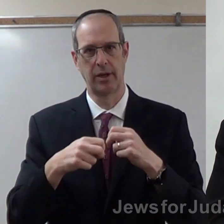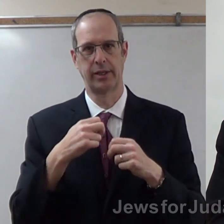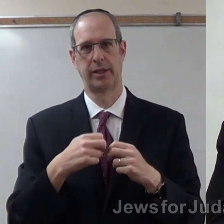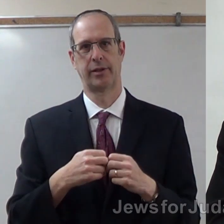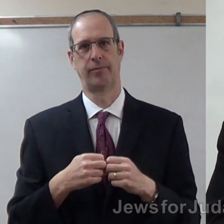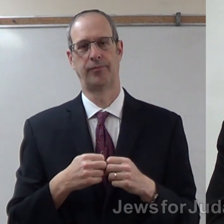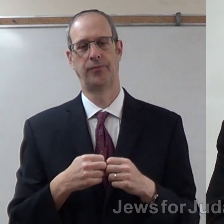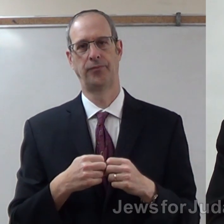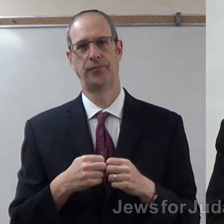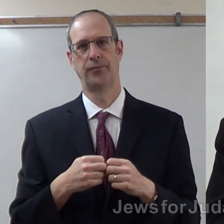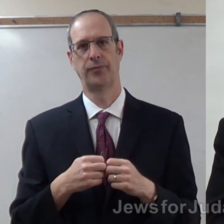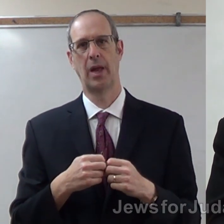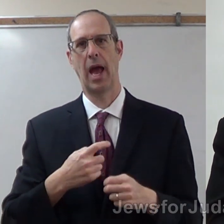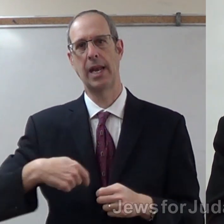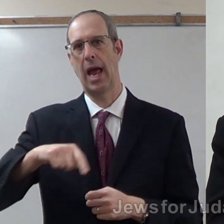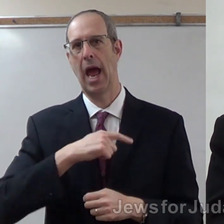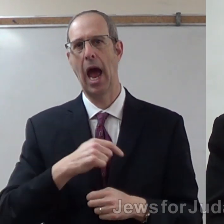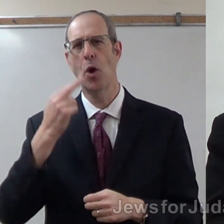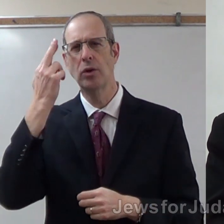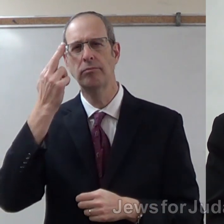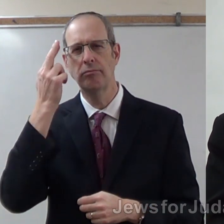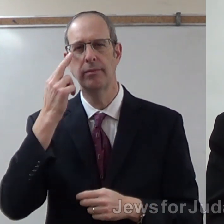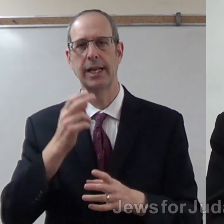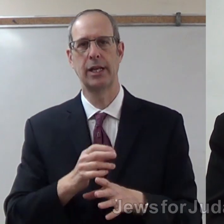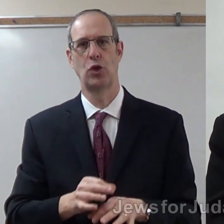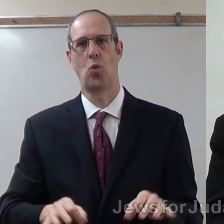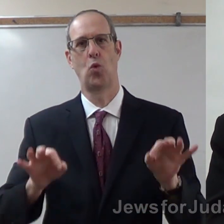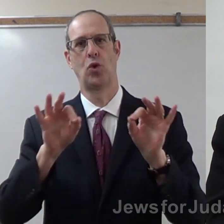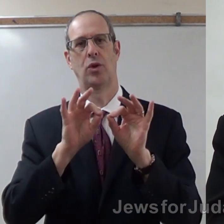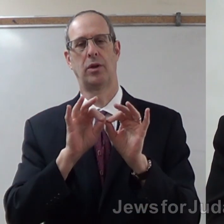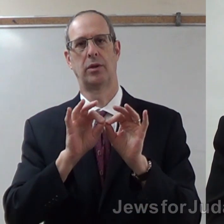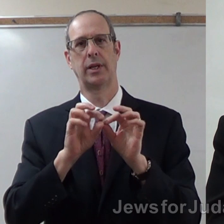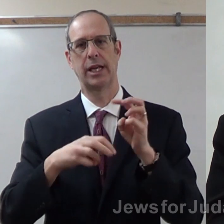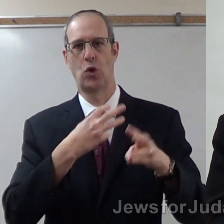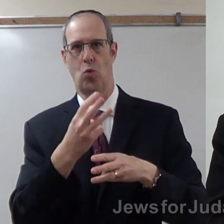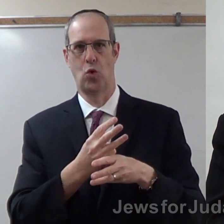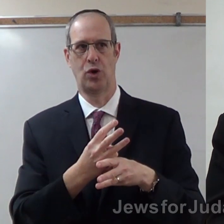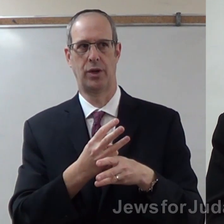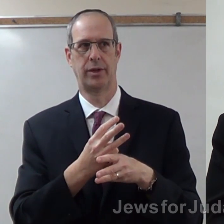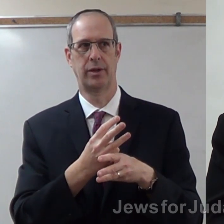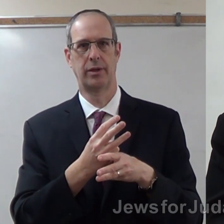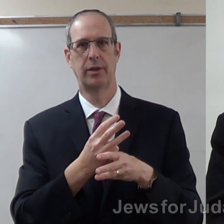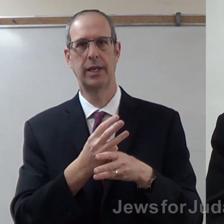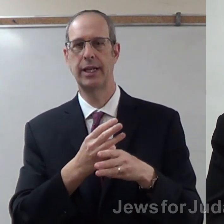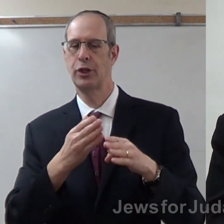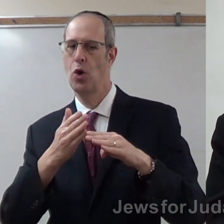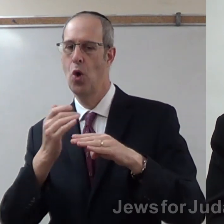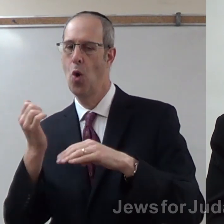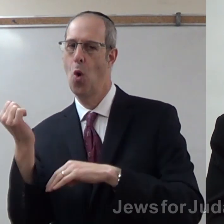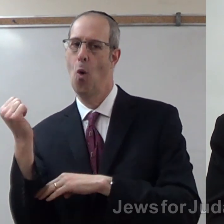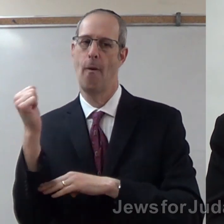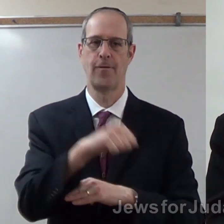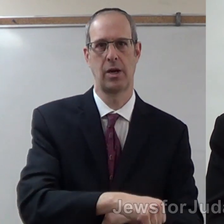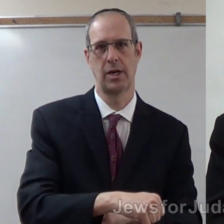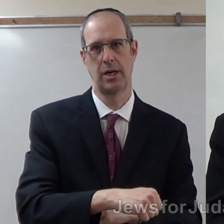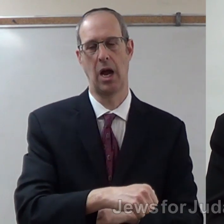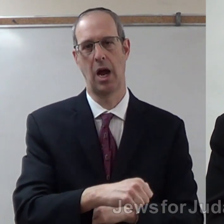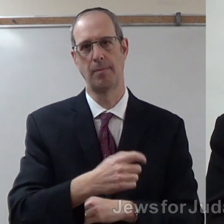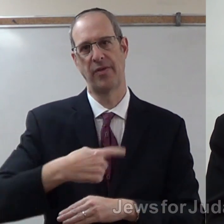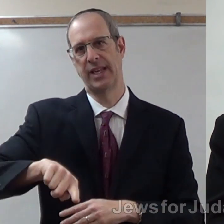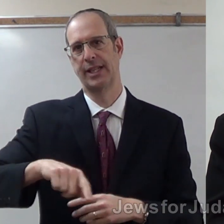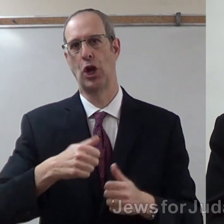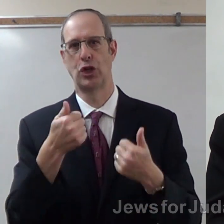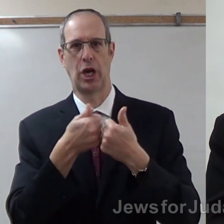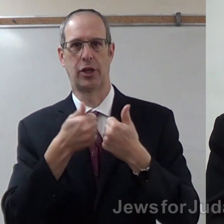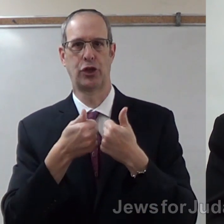difficulties. And our purpose in the world is to overcome these challenges. That's